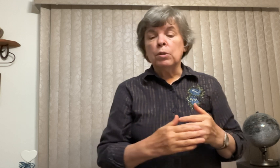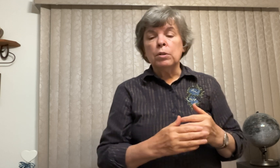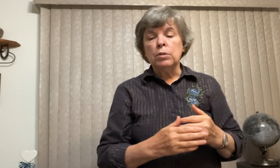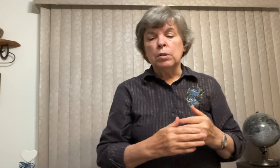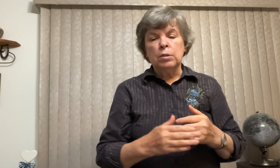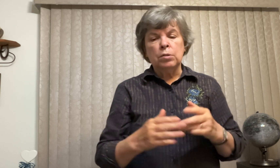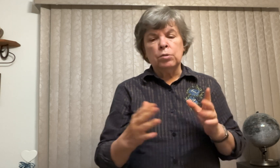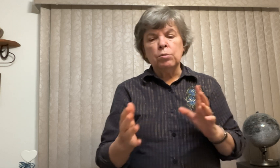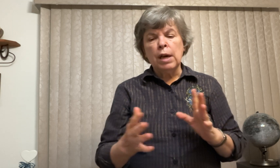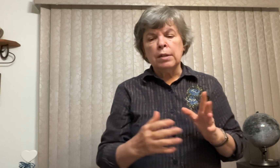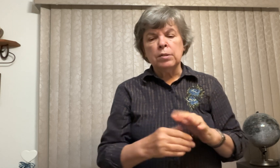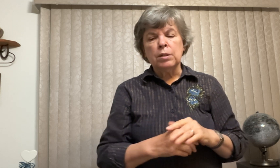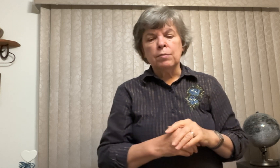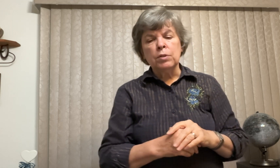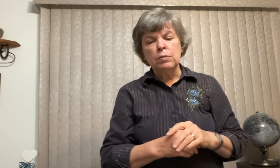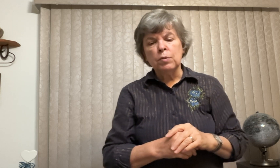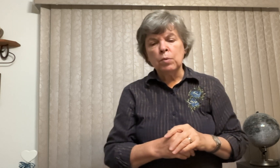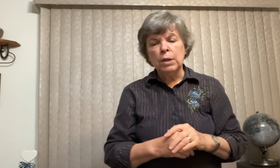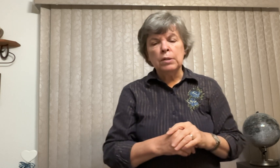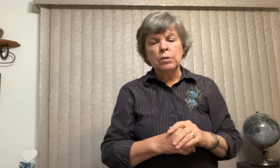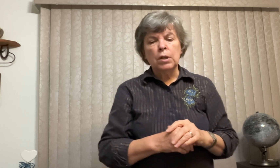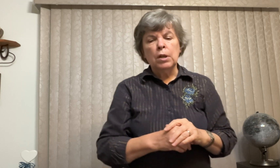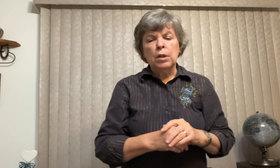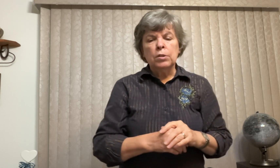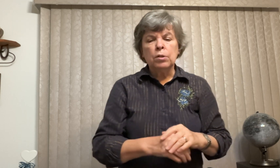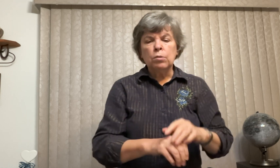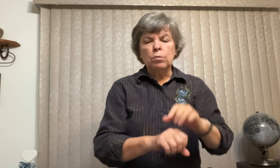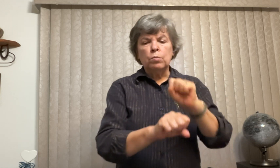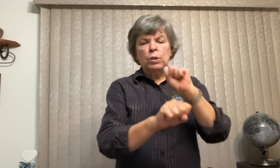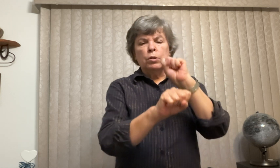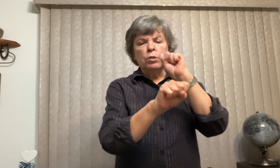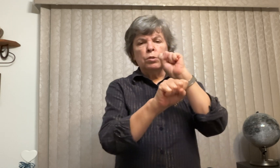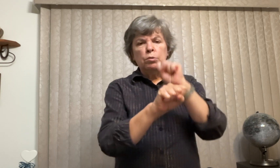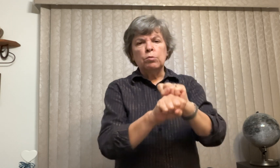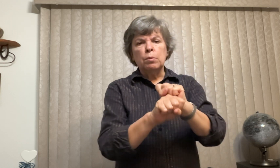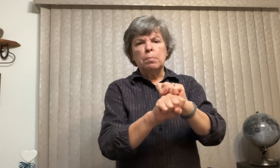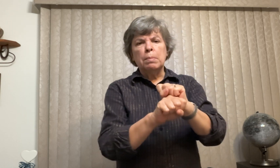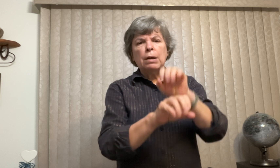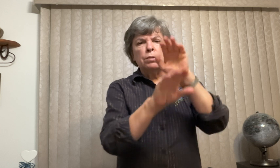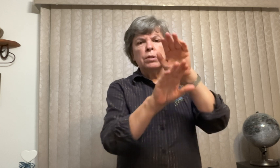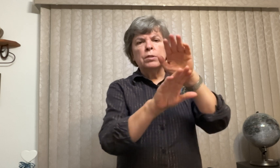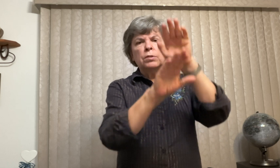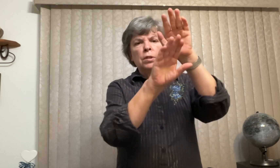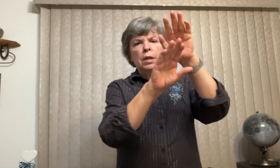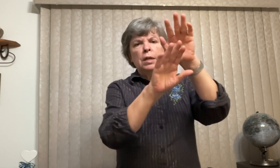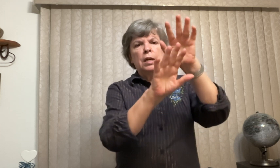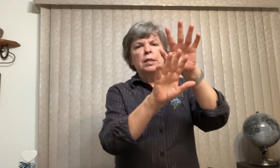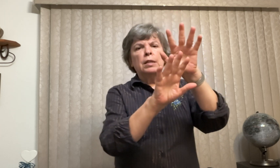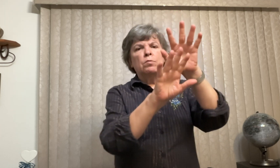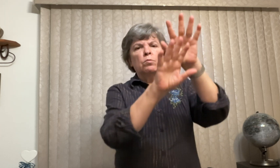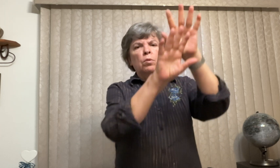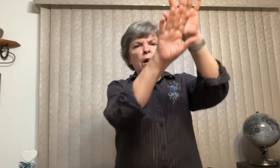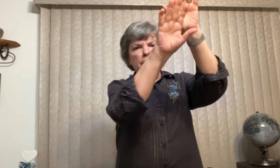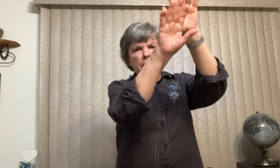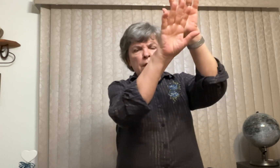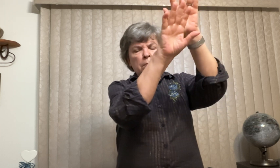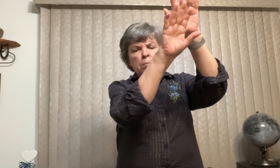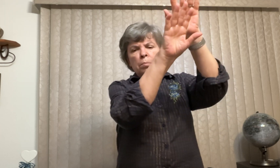could do that in several different ways. So we could do mountains and then rise up